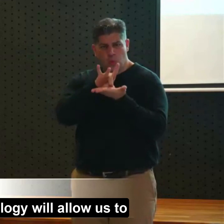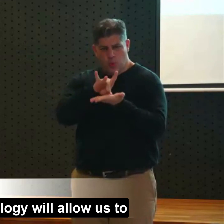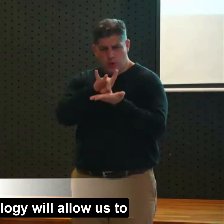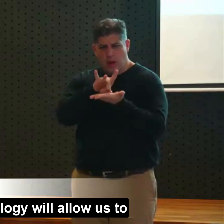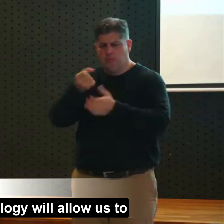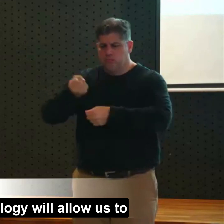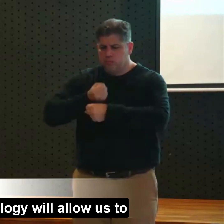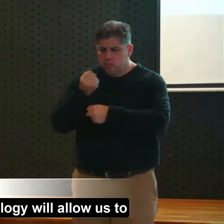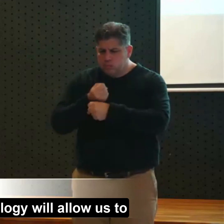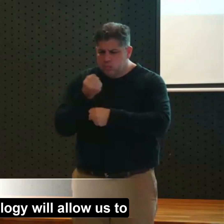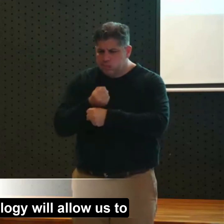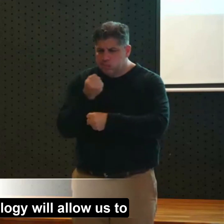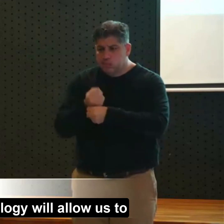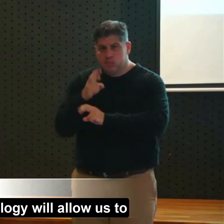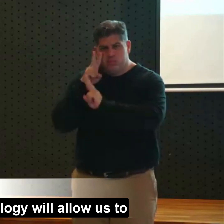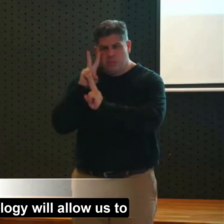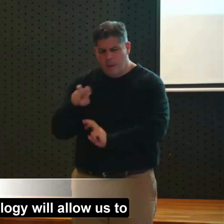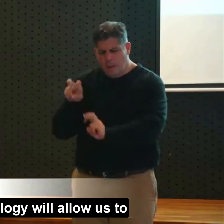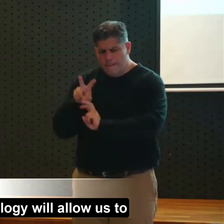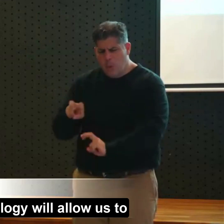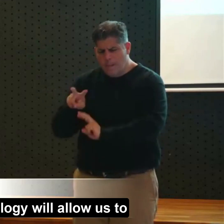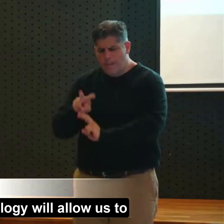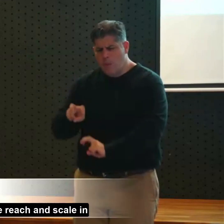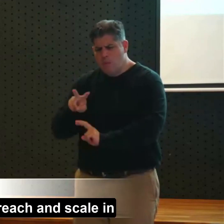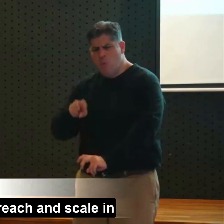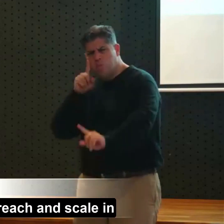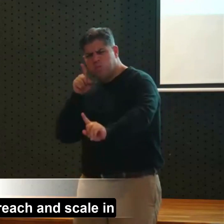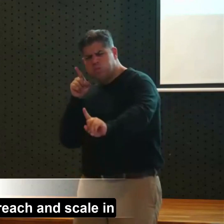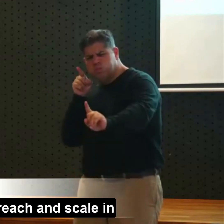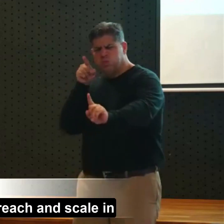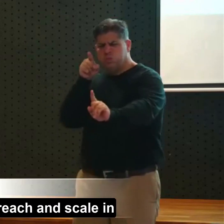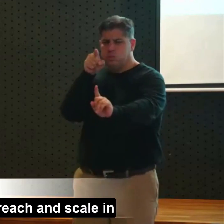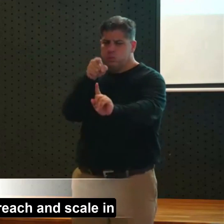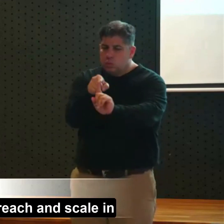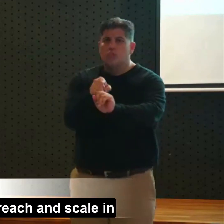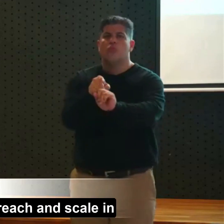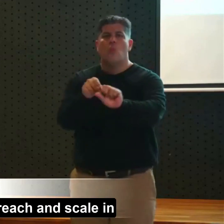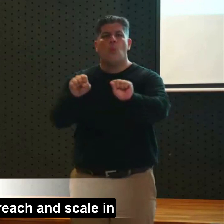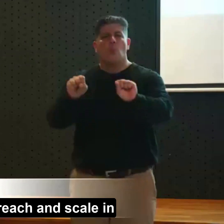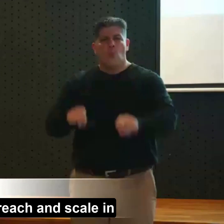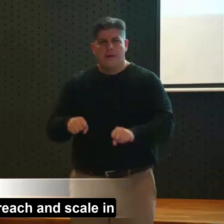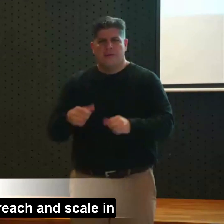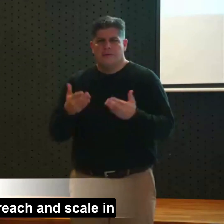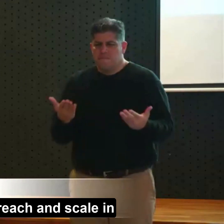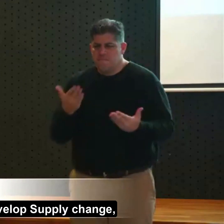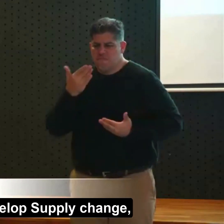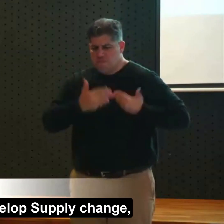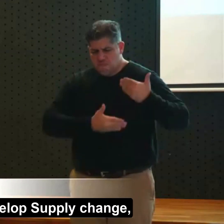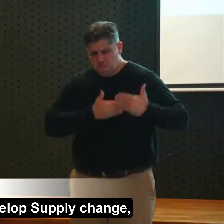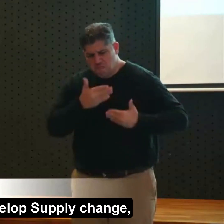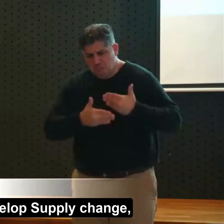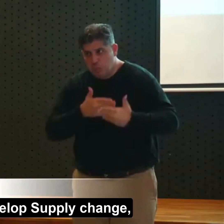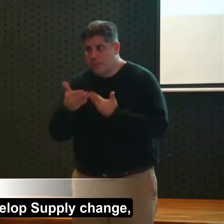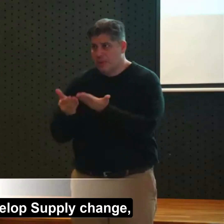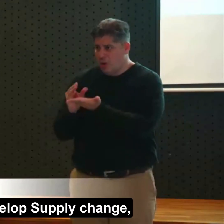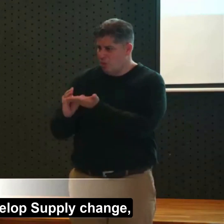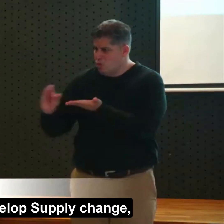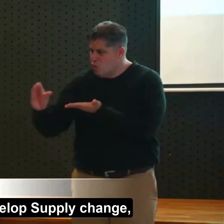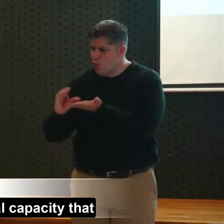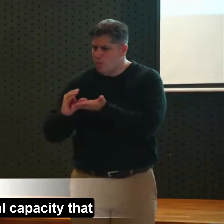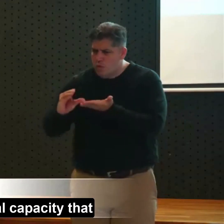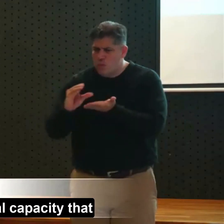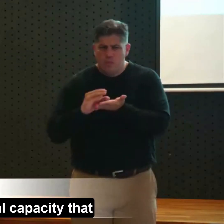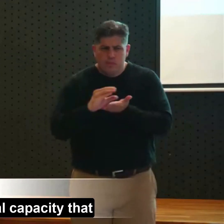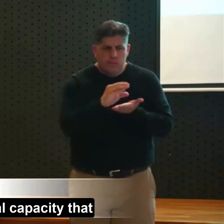These technologies will allow us to increase reach and scale in order to develop supply